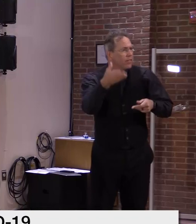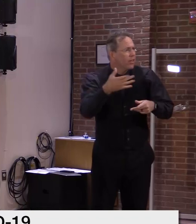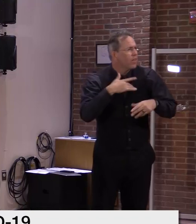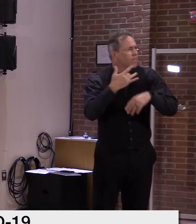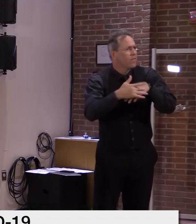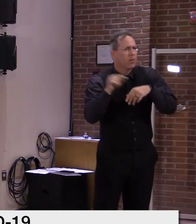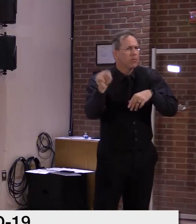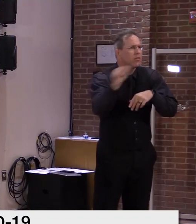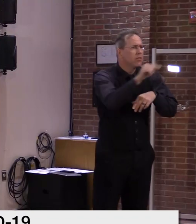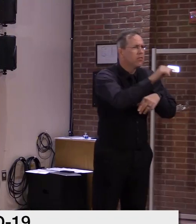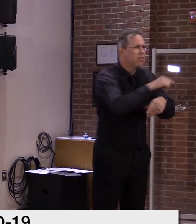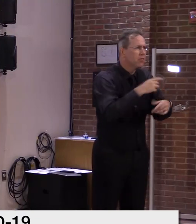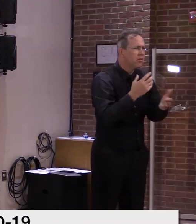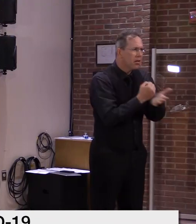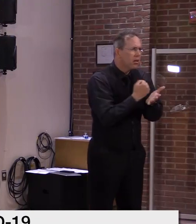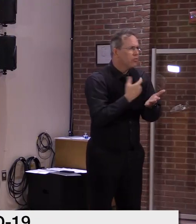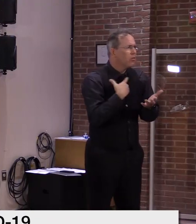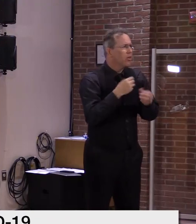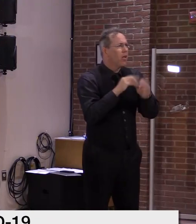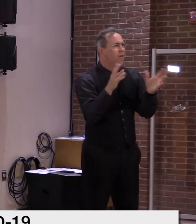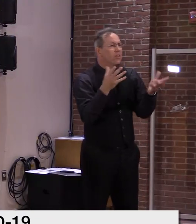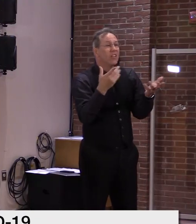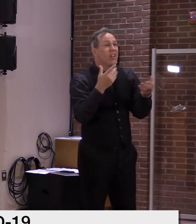get won't be as big as